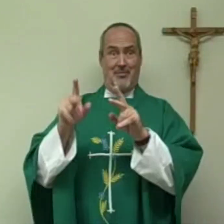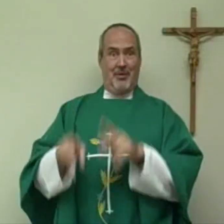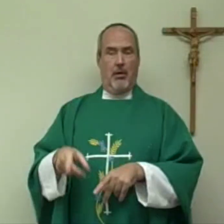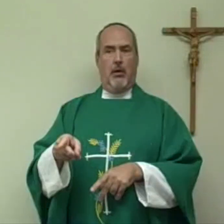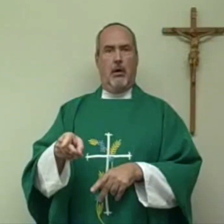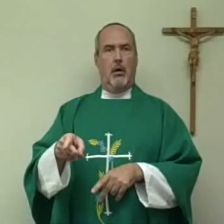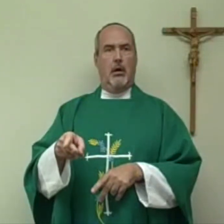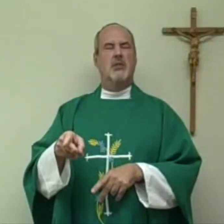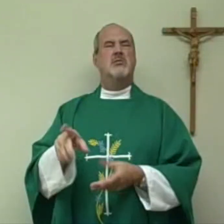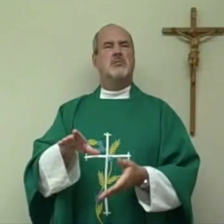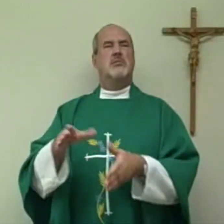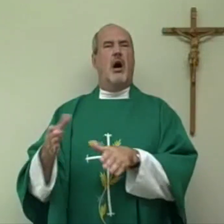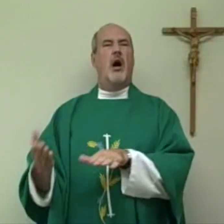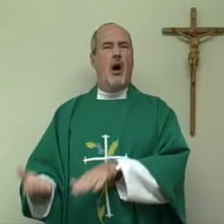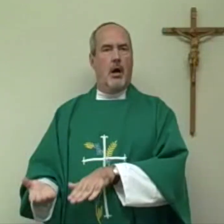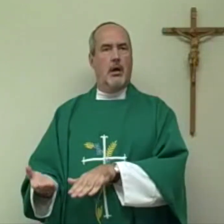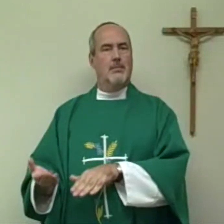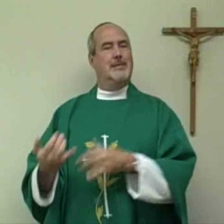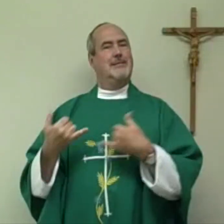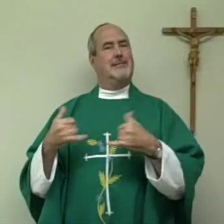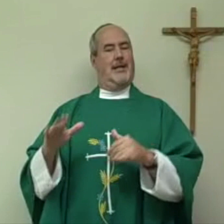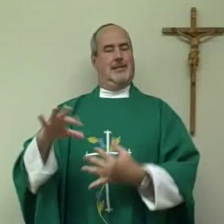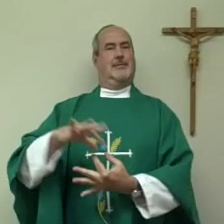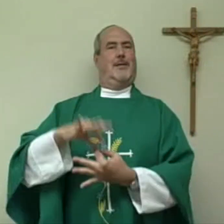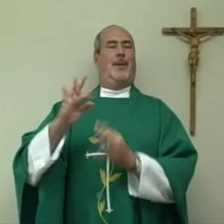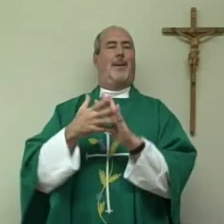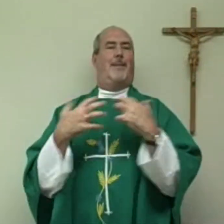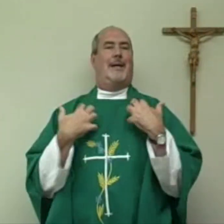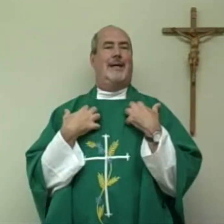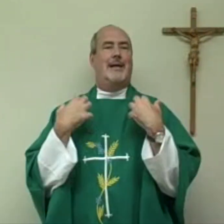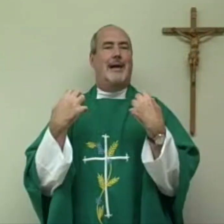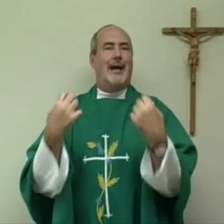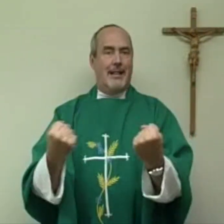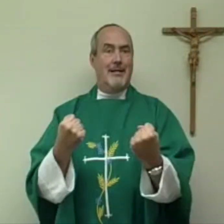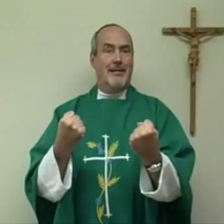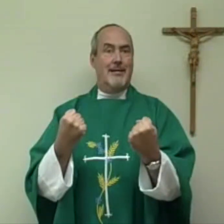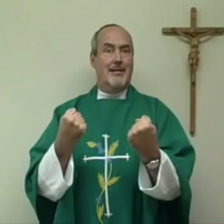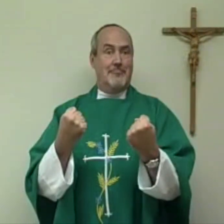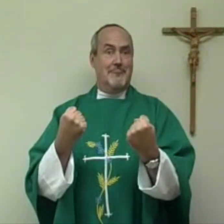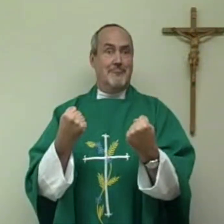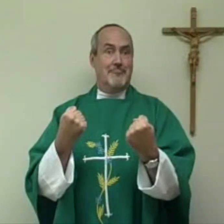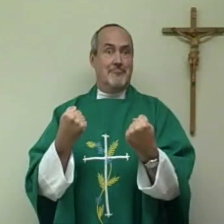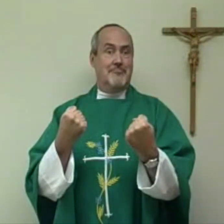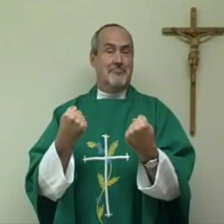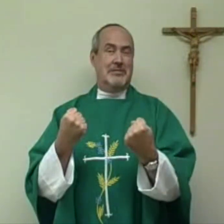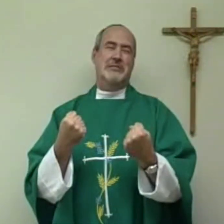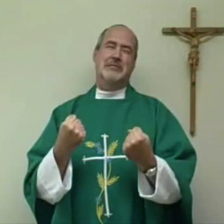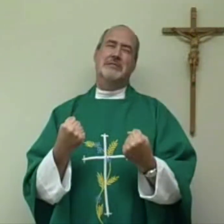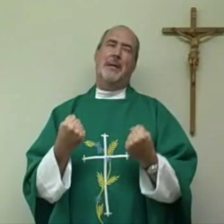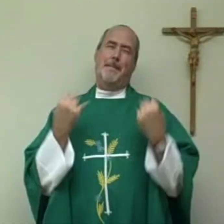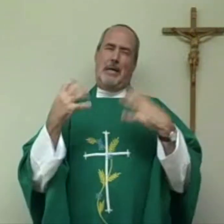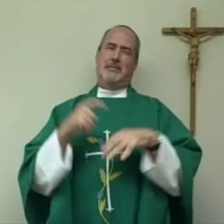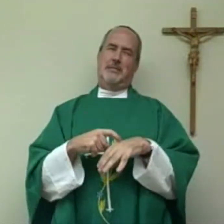If I anoint a person and they then pass away, their spirit has become healed.